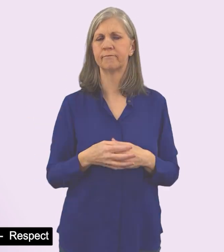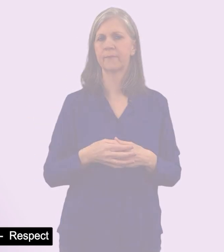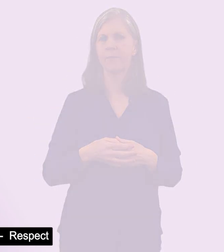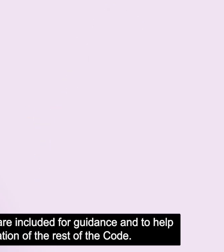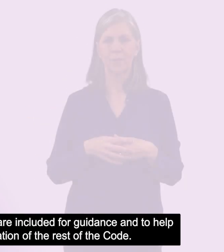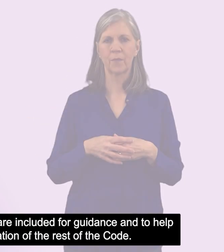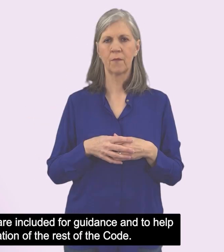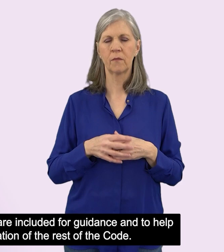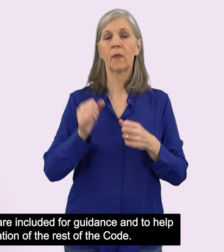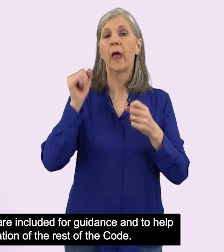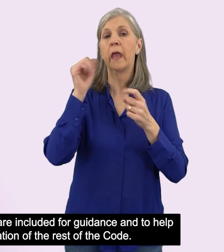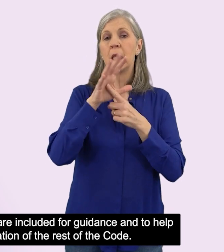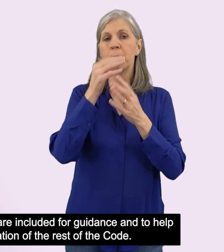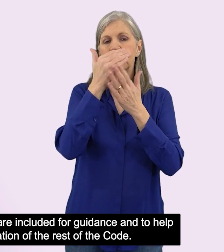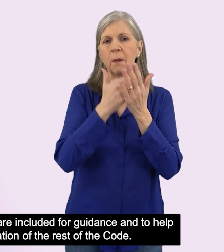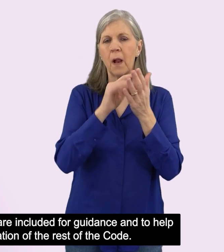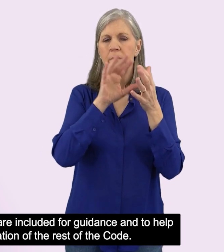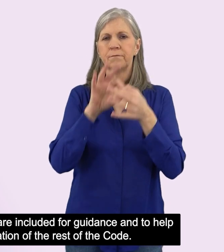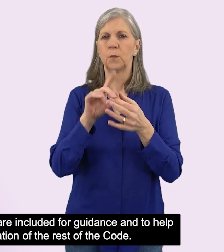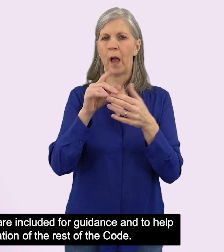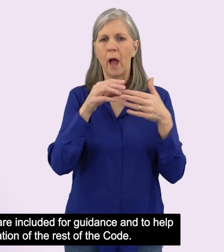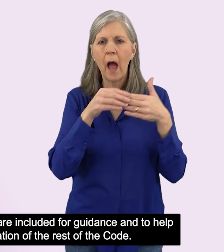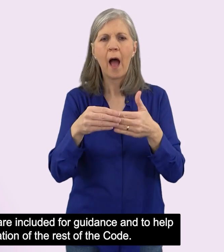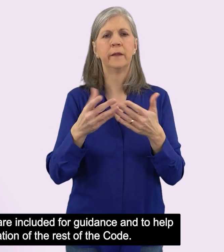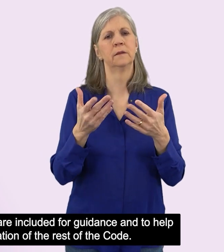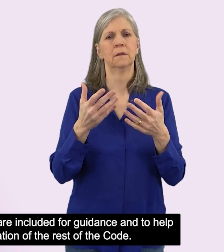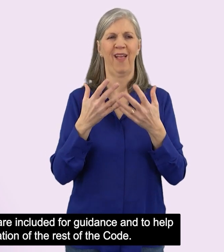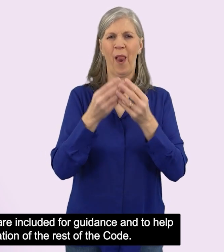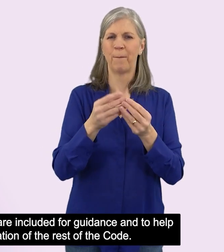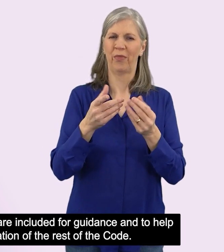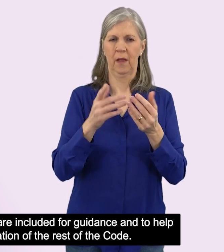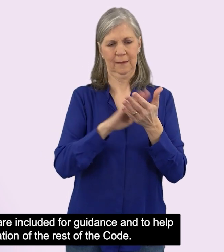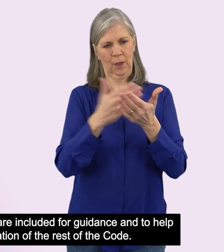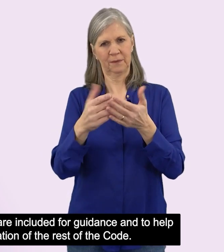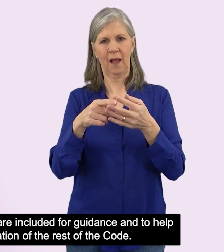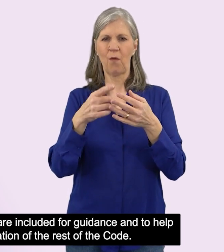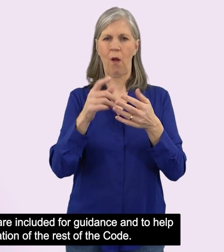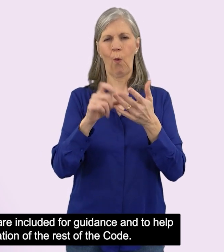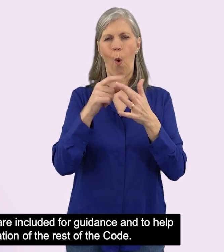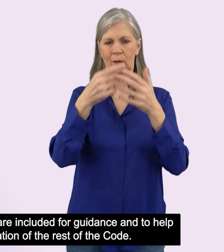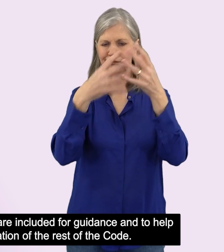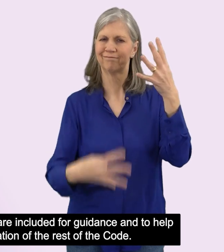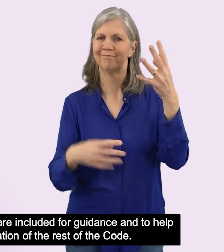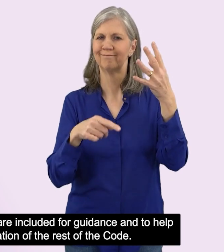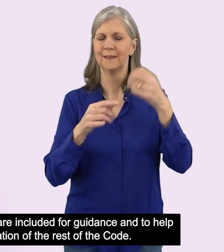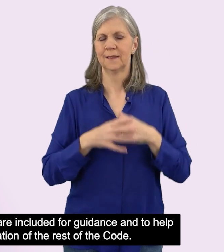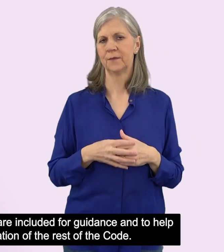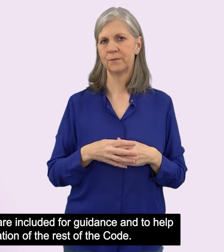respect. 6.2. These key principles are included for guidance and to help with the interpretation of the rest